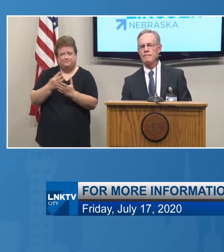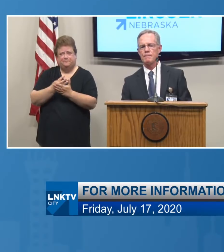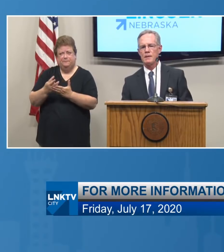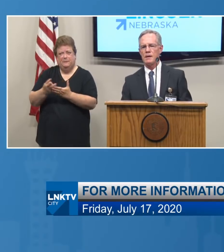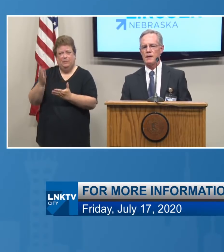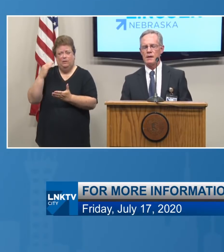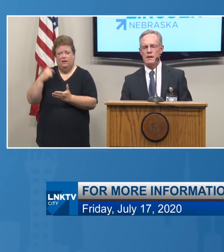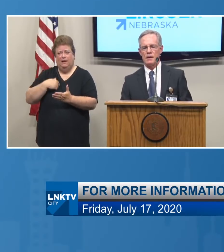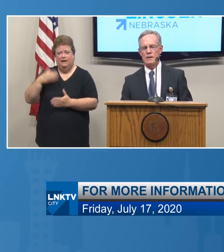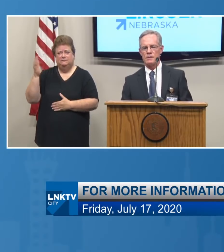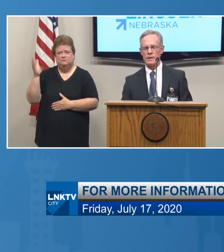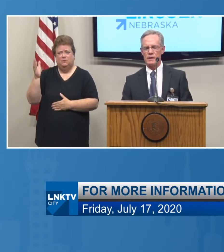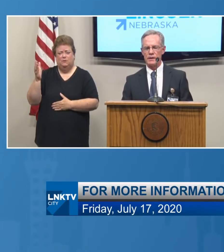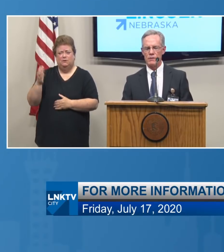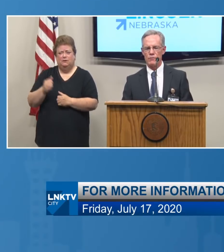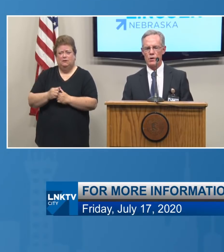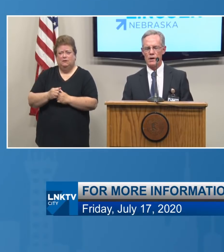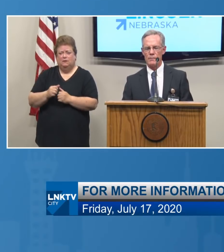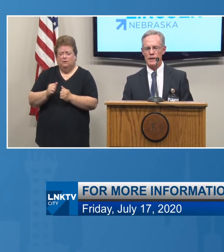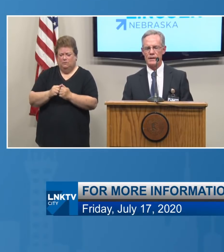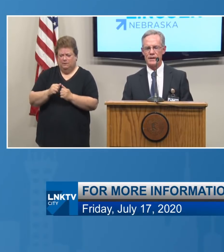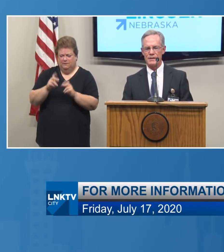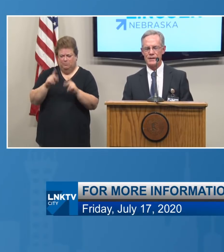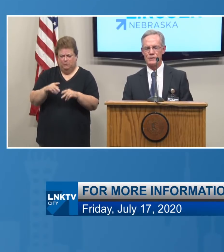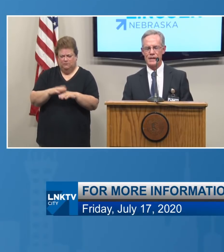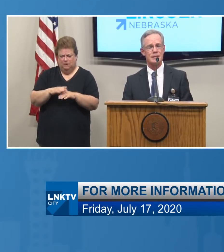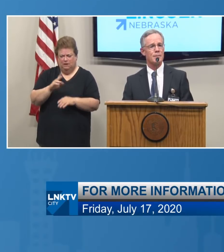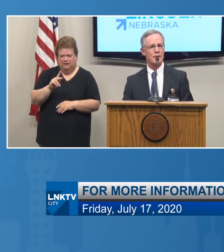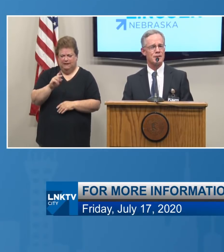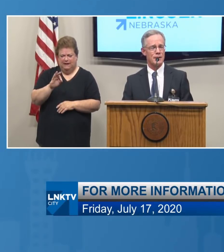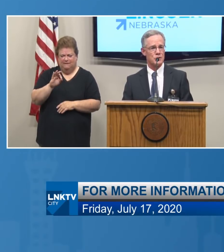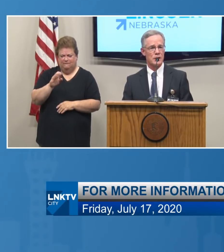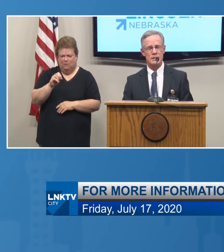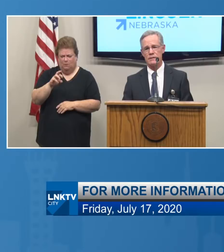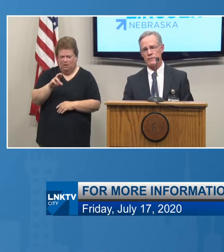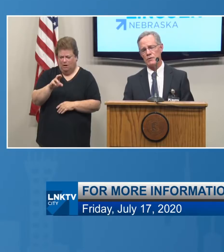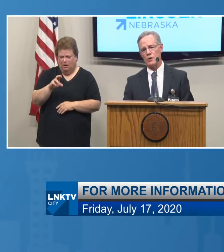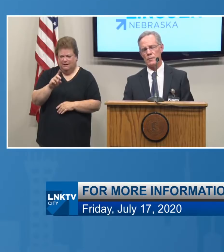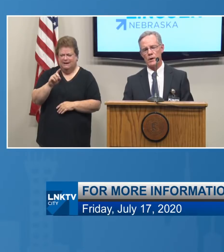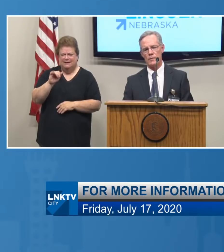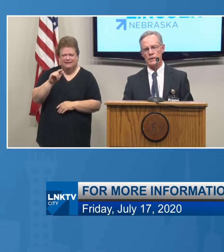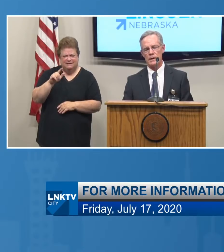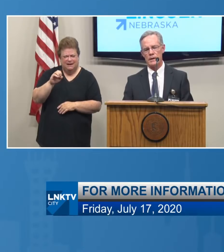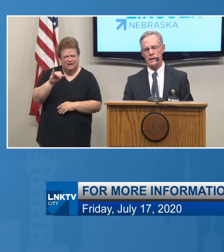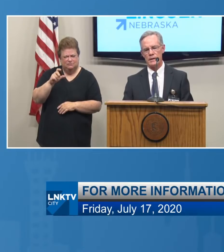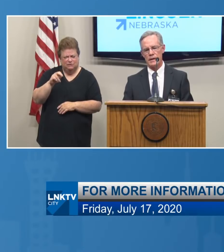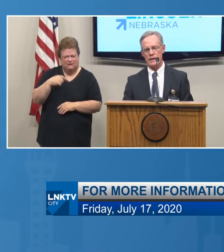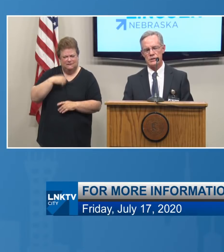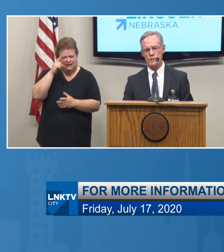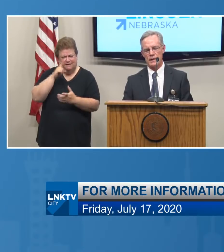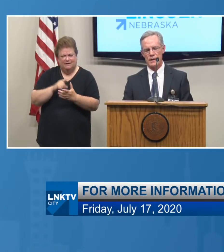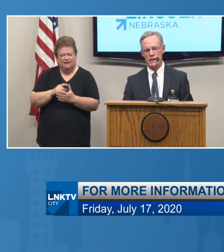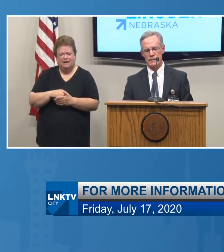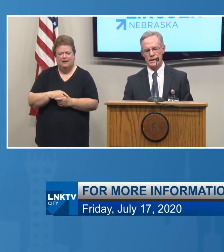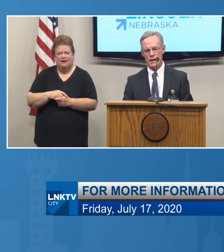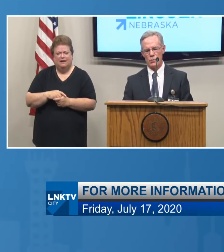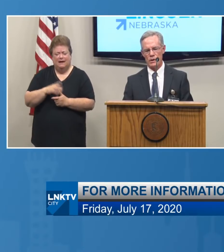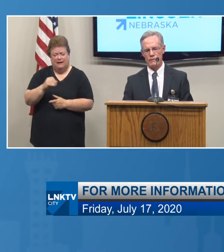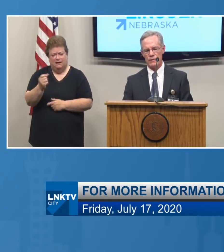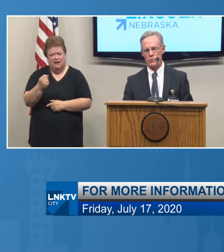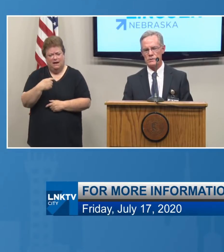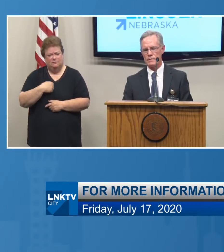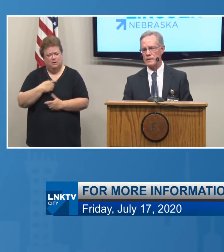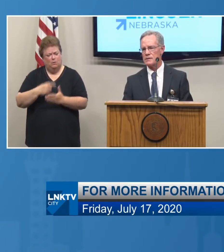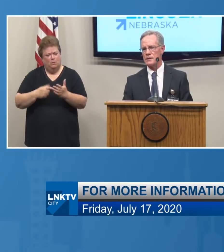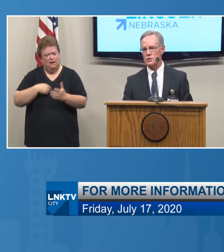with somebody on KFOR, and I'm blanking on Dale's last name. I think it's Dale Johnson, if I recall properly. And he asked me at the time